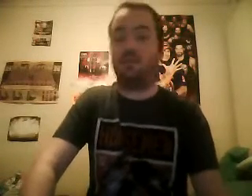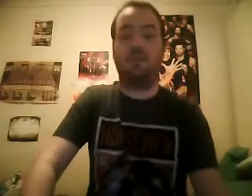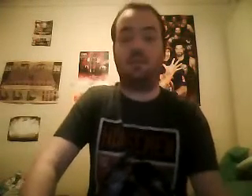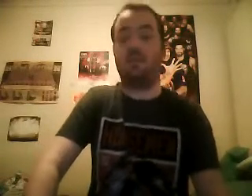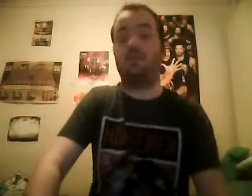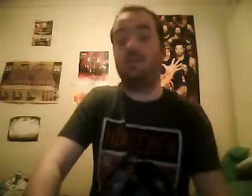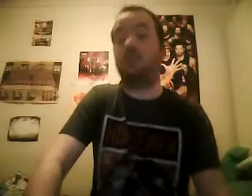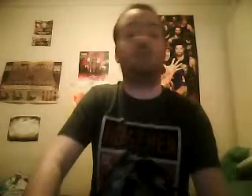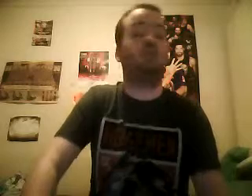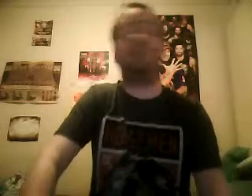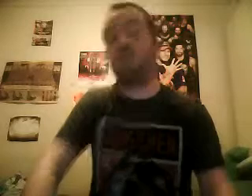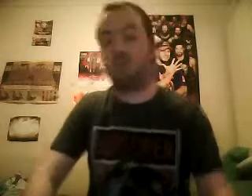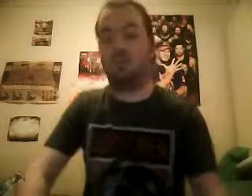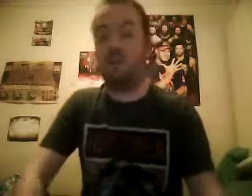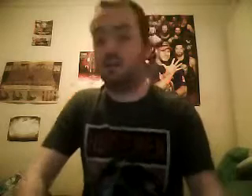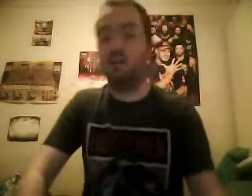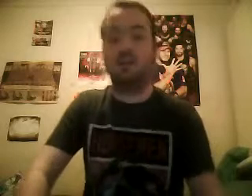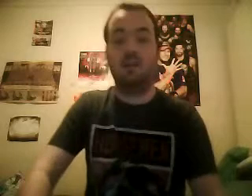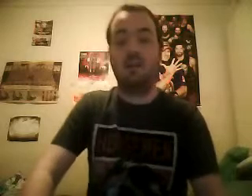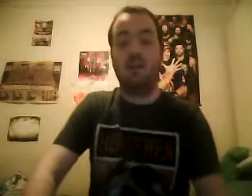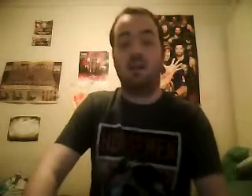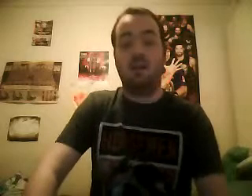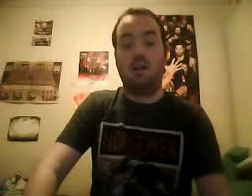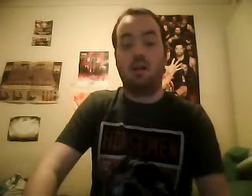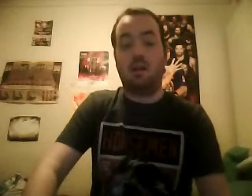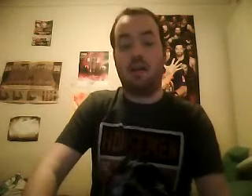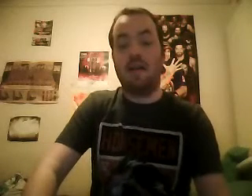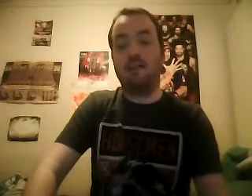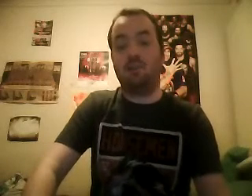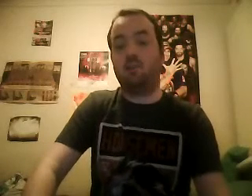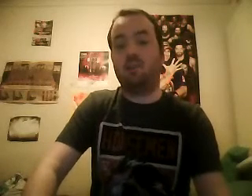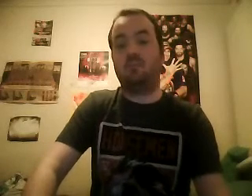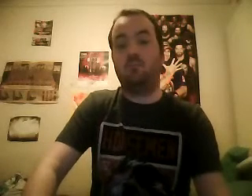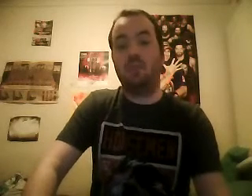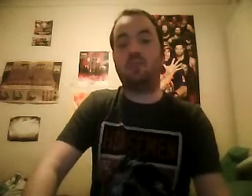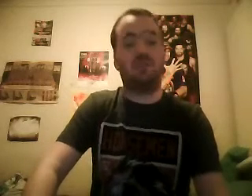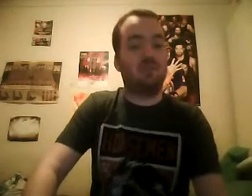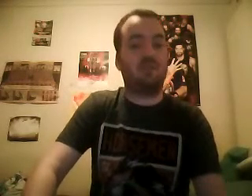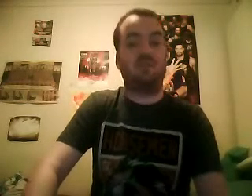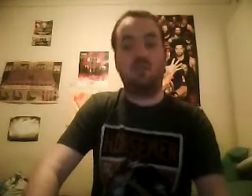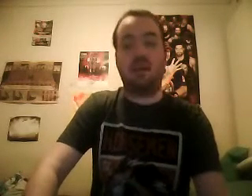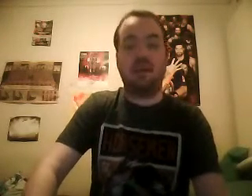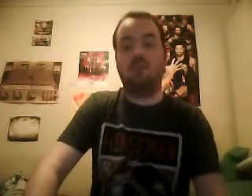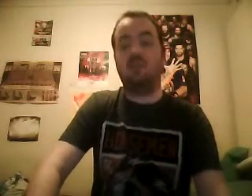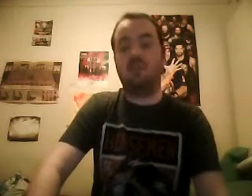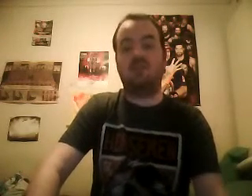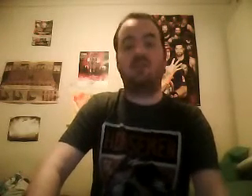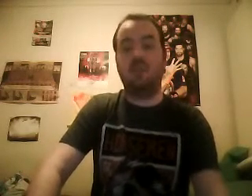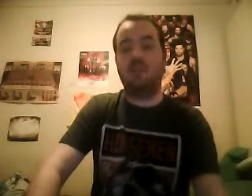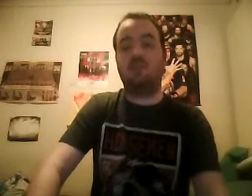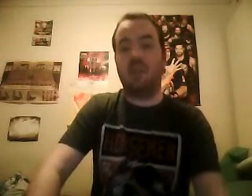think she had no shoes on, Charlotte. And she just boots. And she just gives a